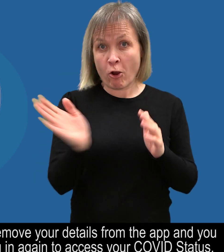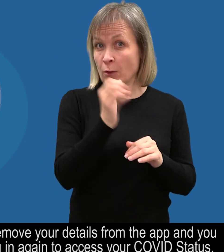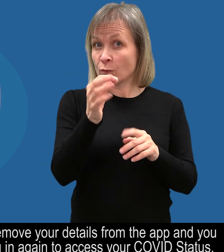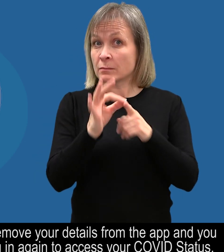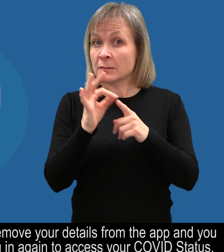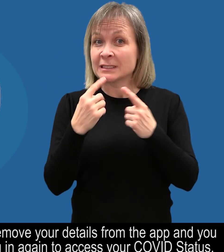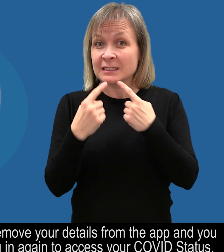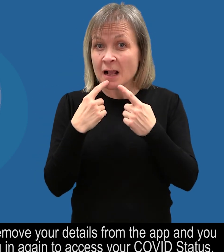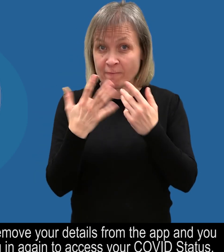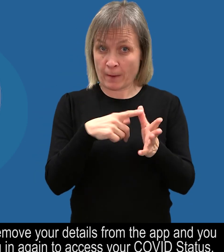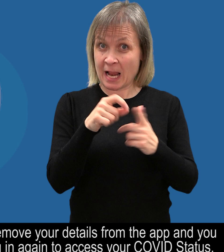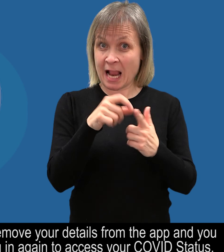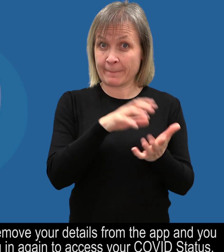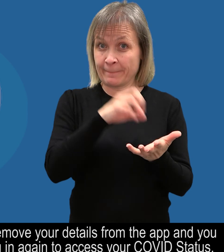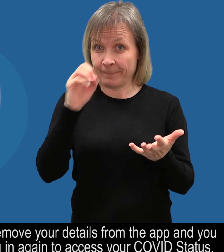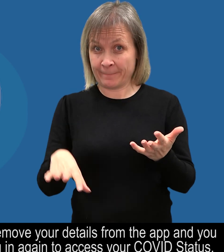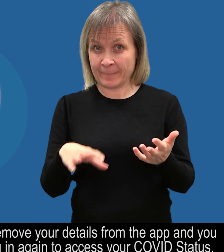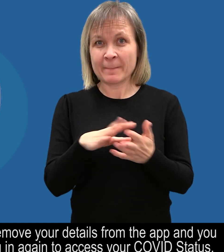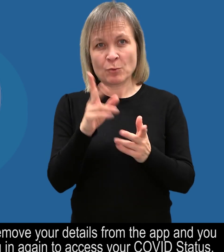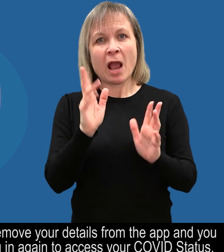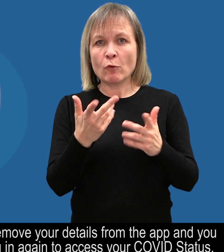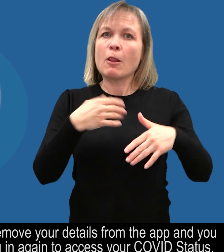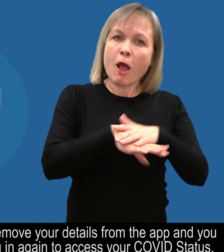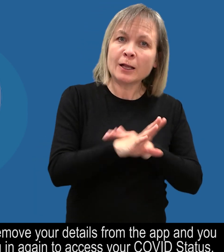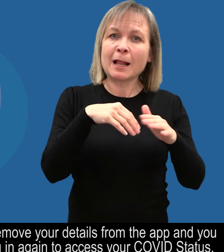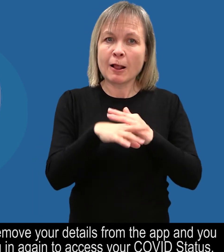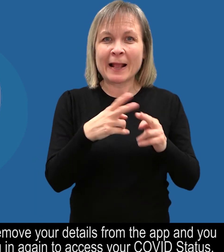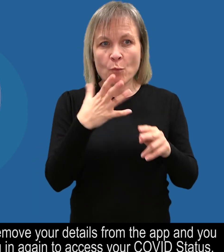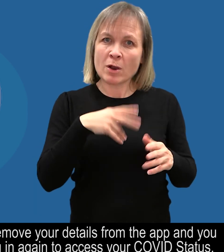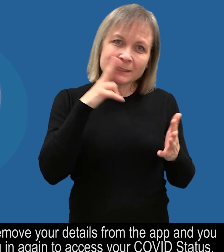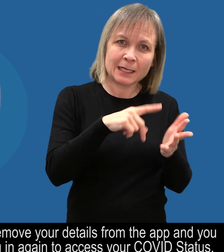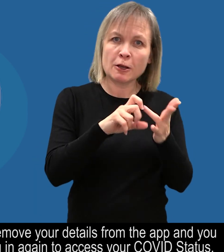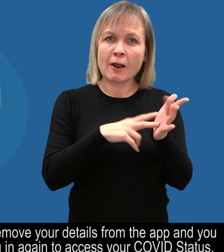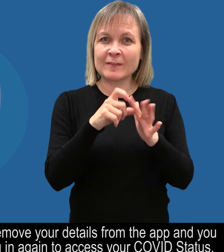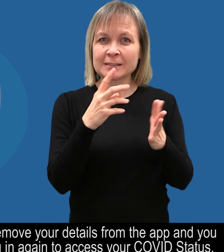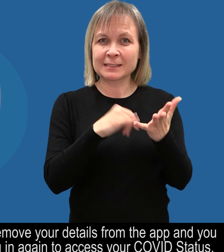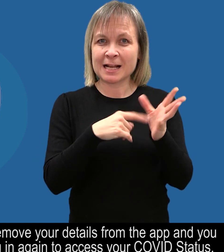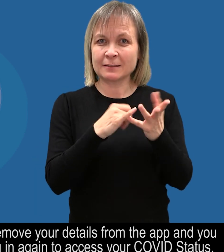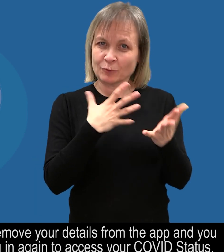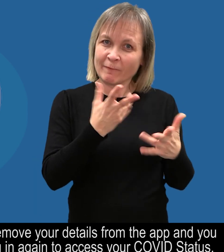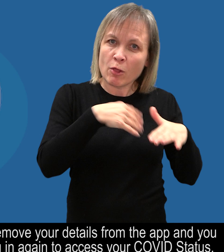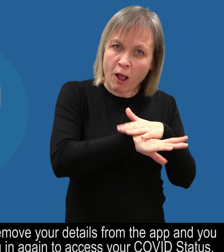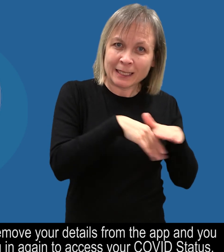Doing so will remove your details from the app, and you will have to log in again to access your COVID status.